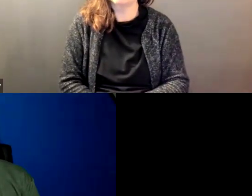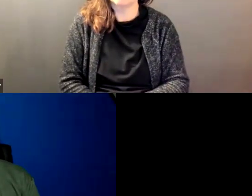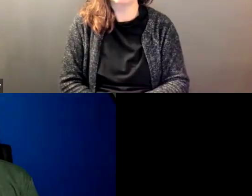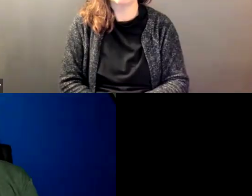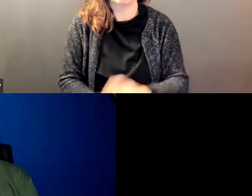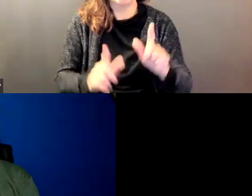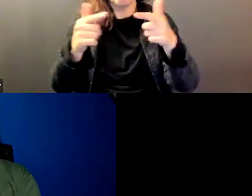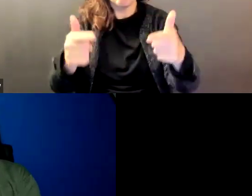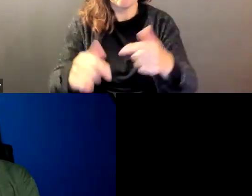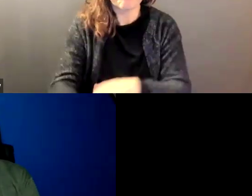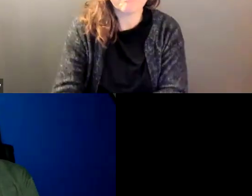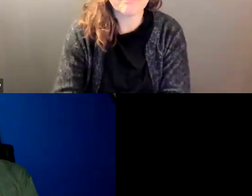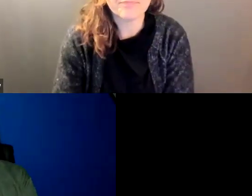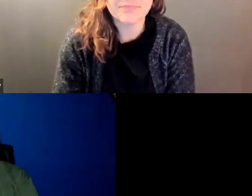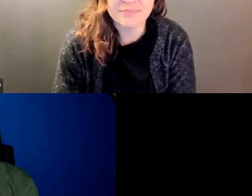Since the